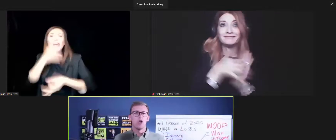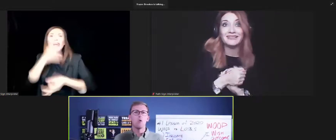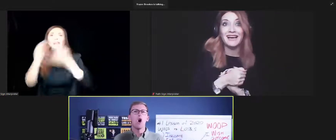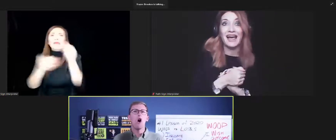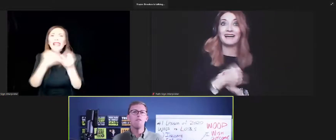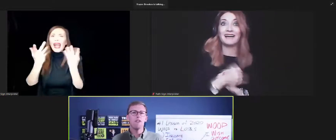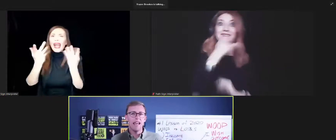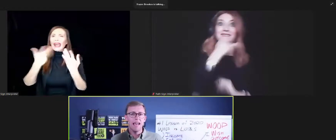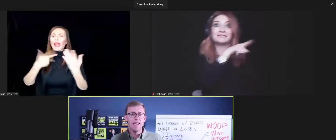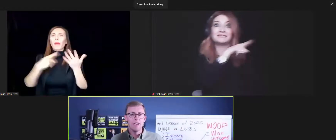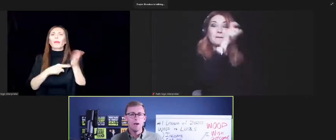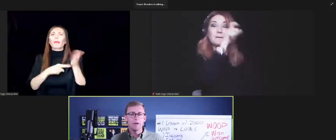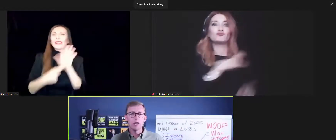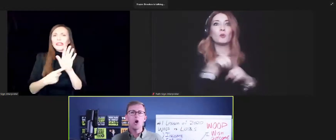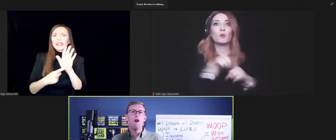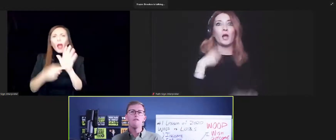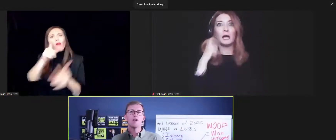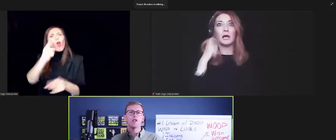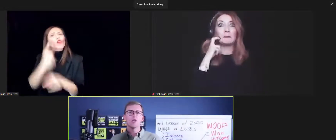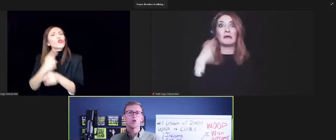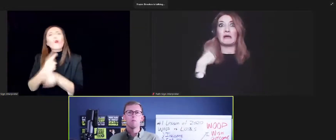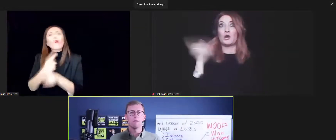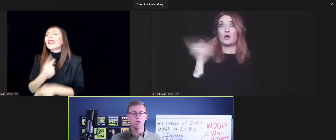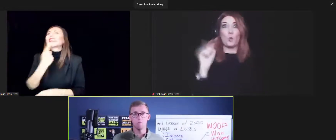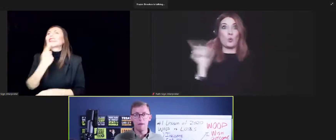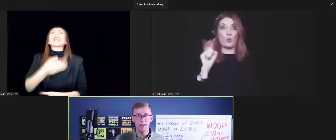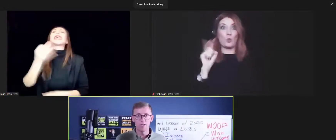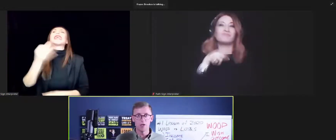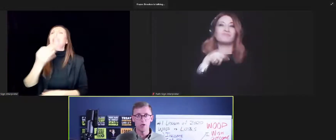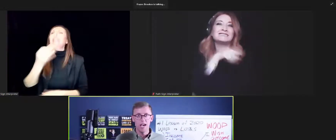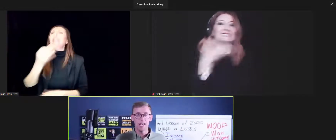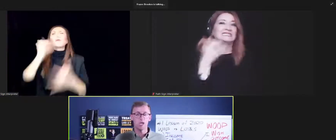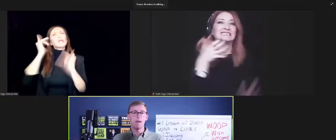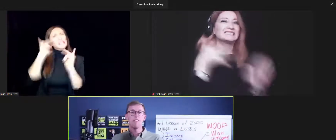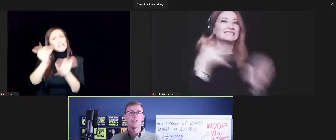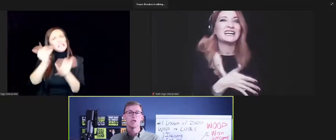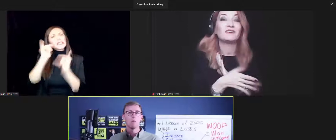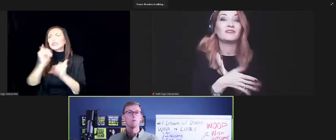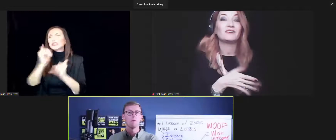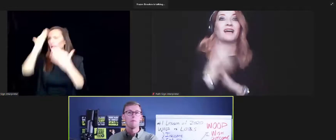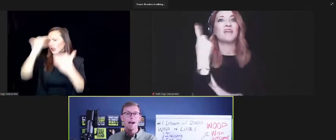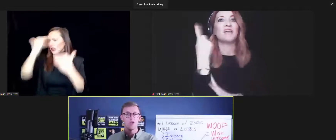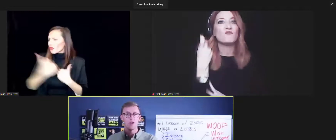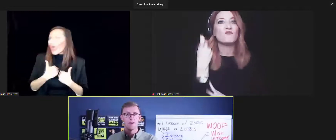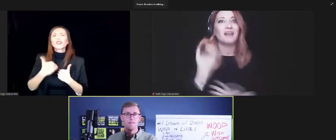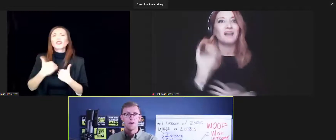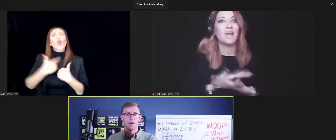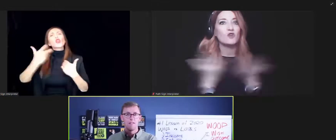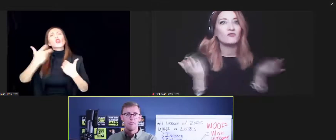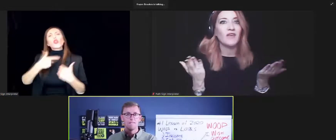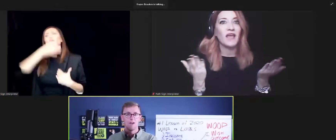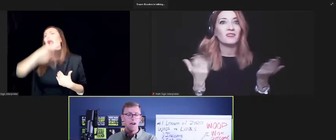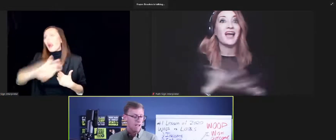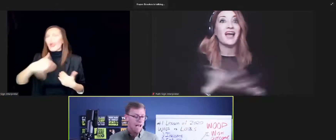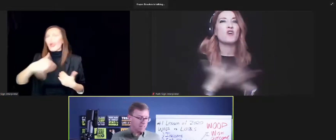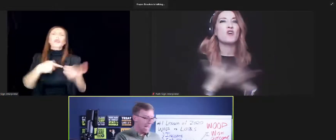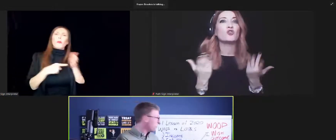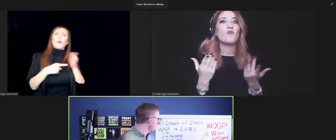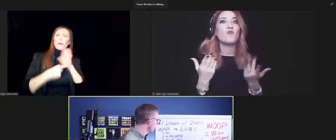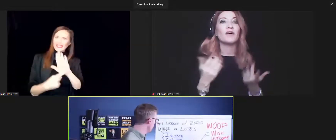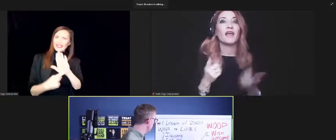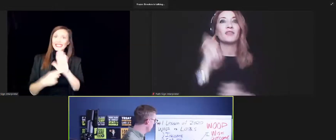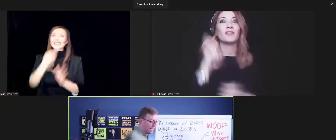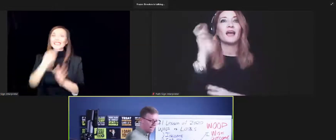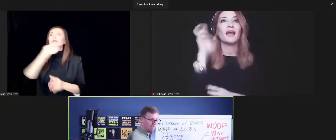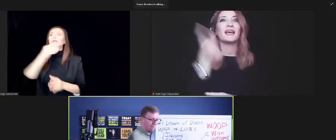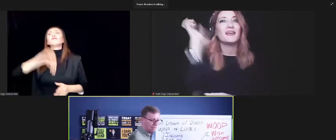because you're so confident in it. Because confidence comes from experience. Experience comes from action, right? I'll show